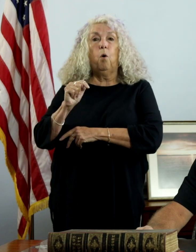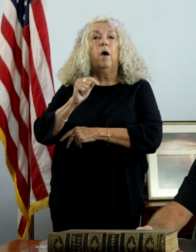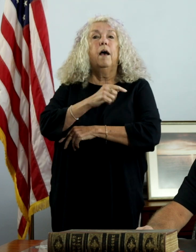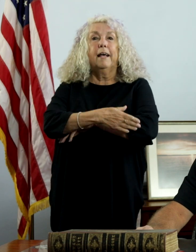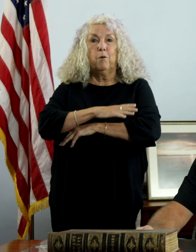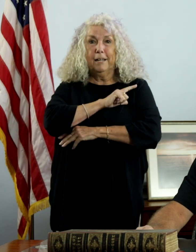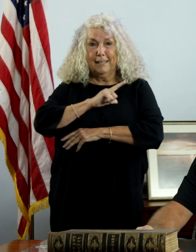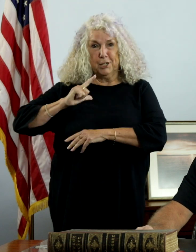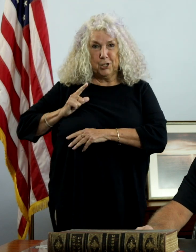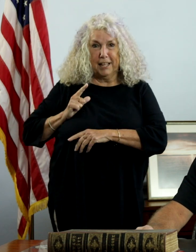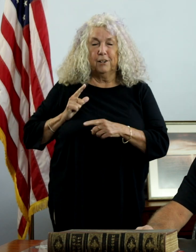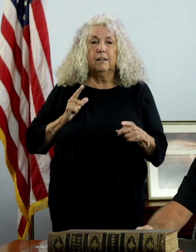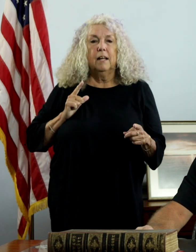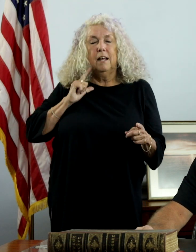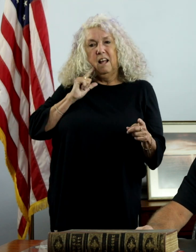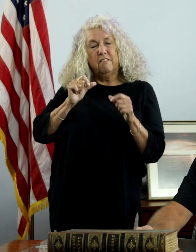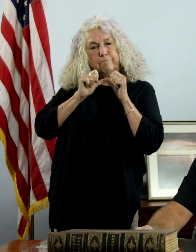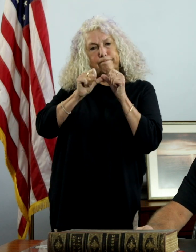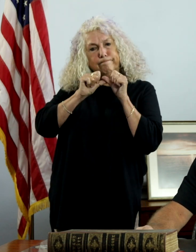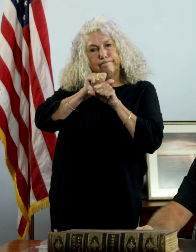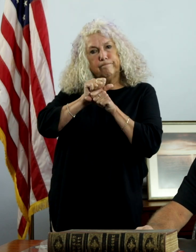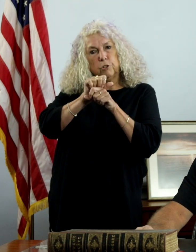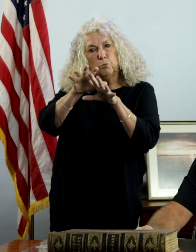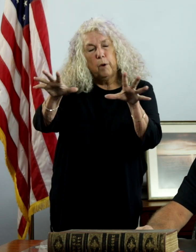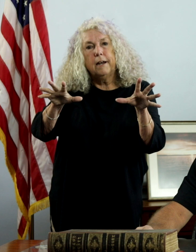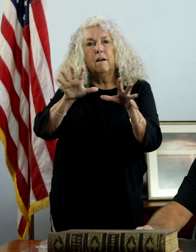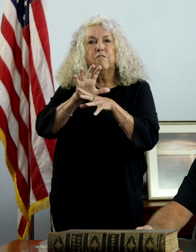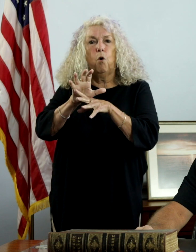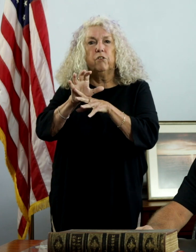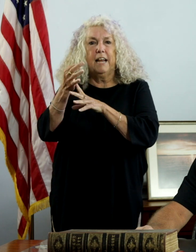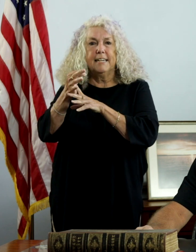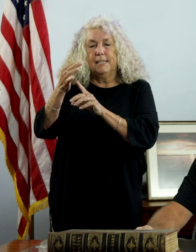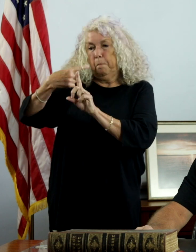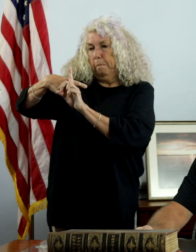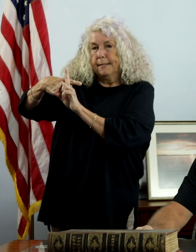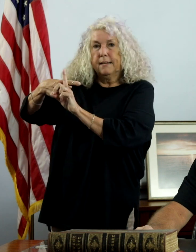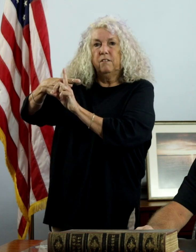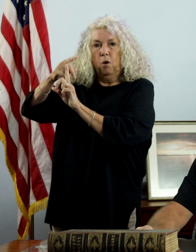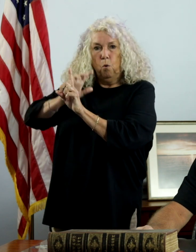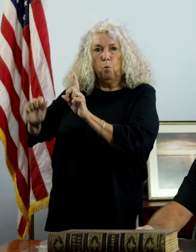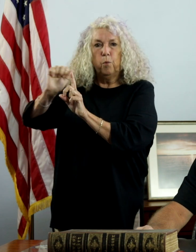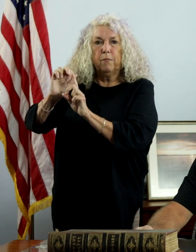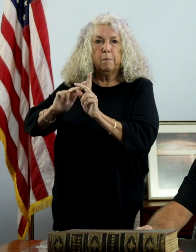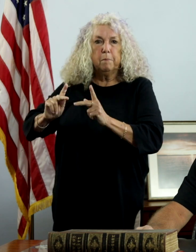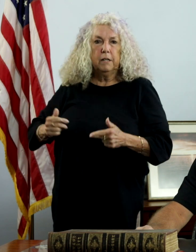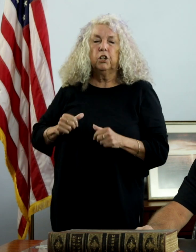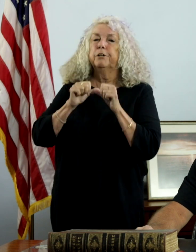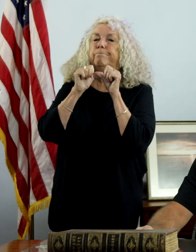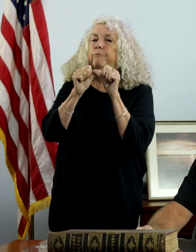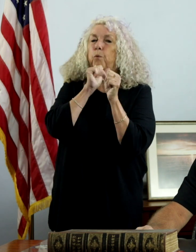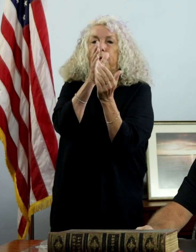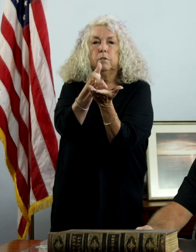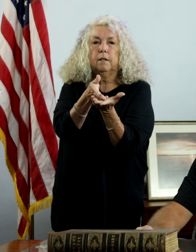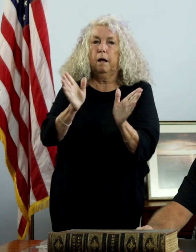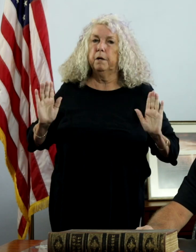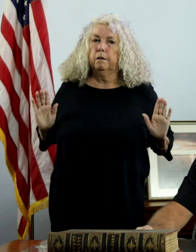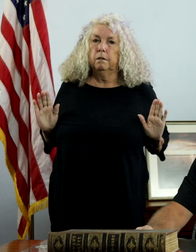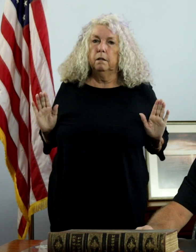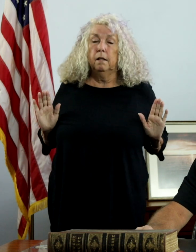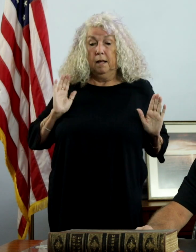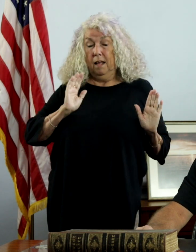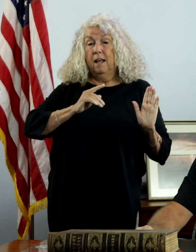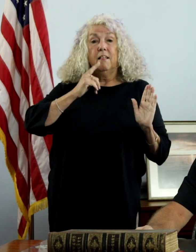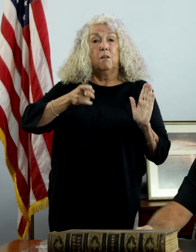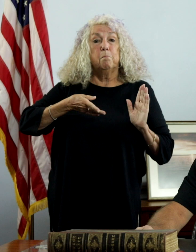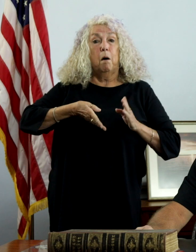Legislature. The ongoing surge of COVID-19 positive cases among our residents continues unabated. Our